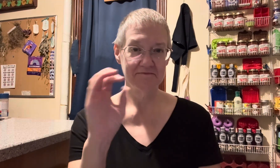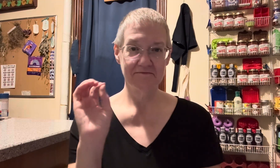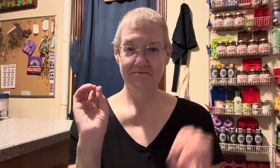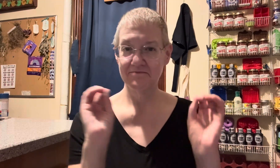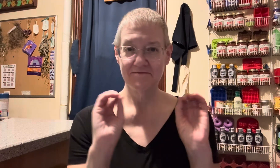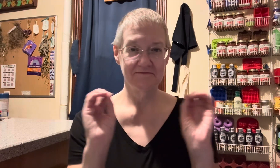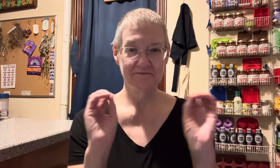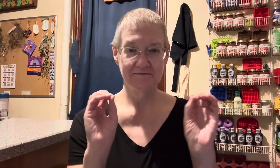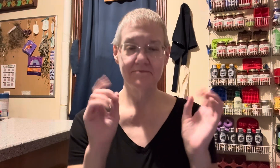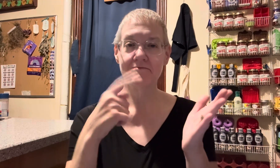pork tenderloin.